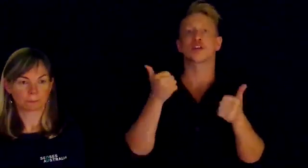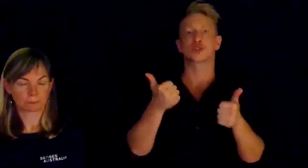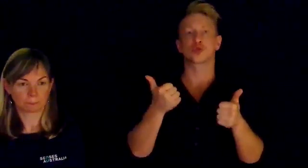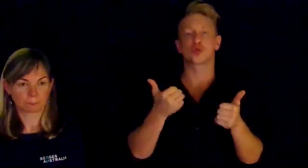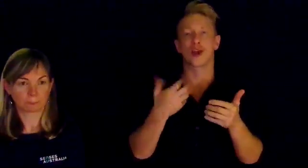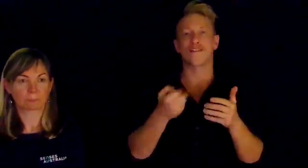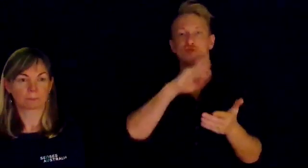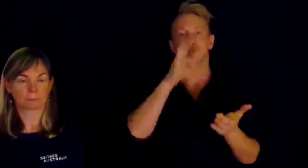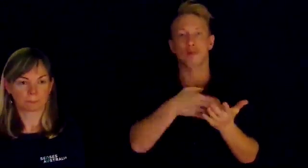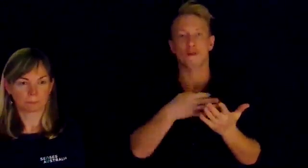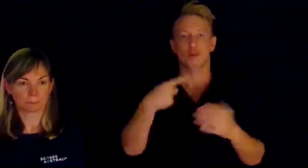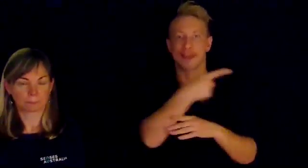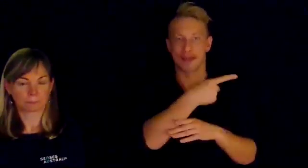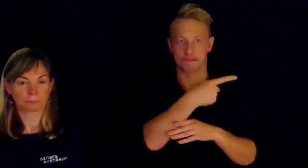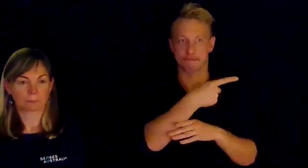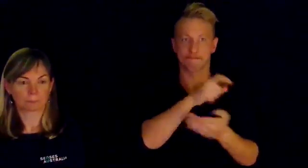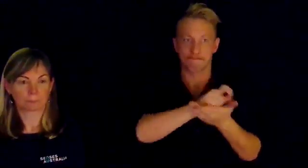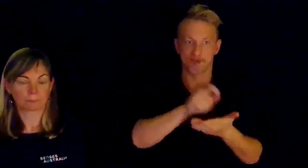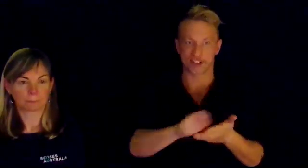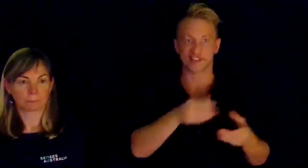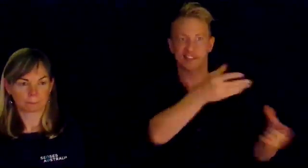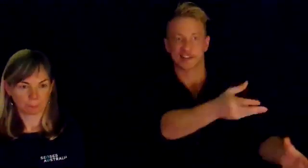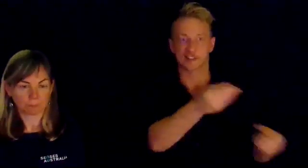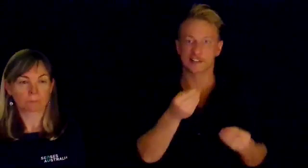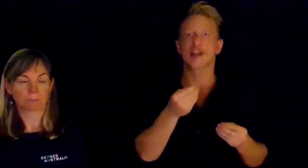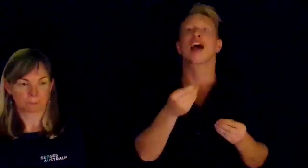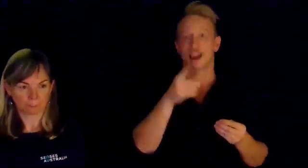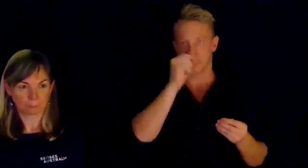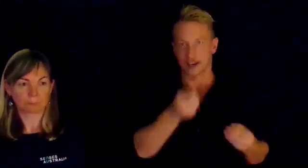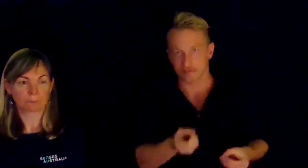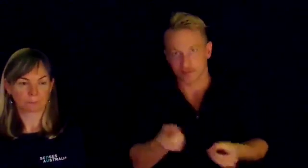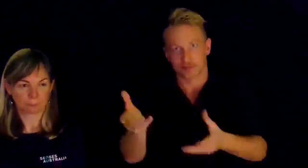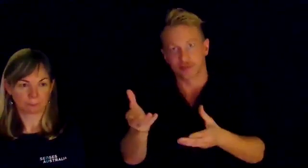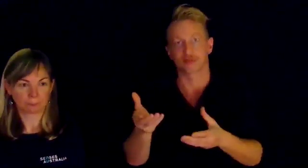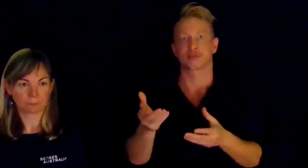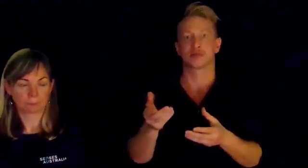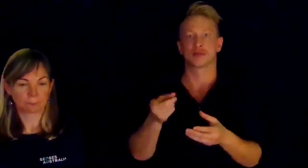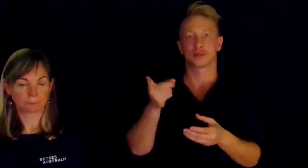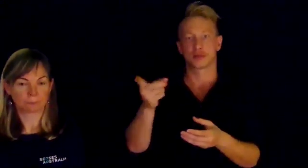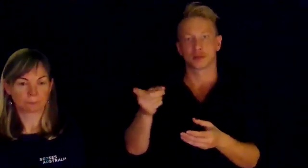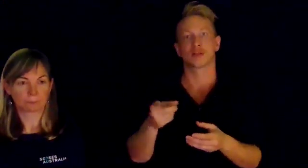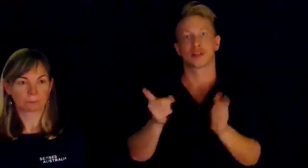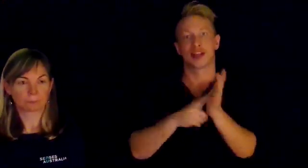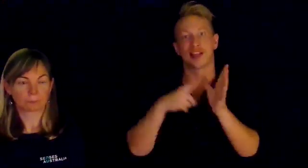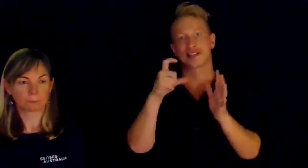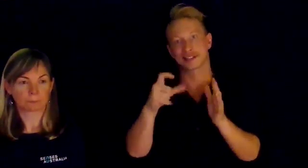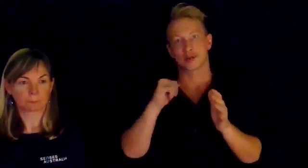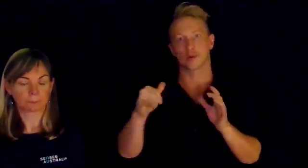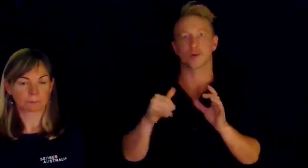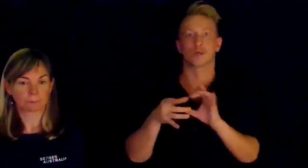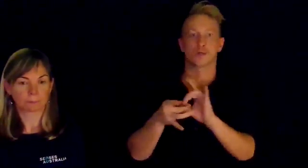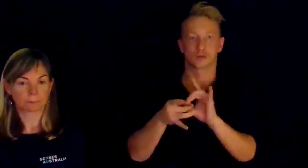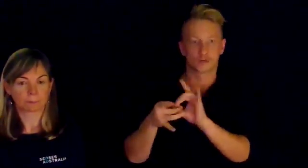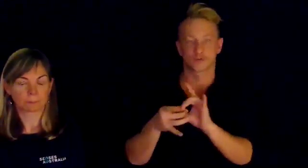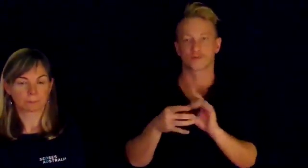need in order to attain your goals. I will always submit prior to your